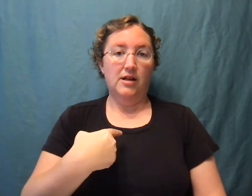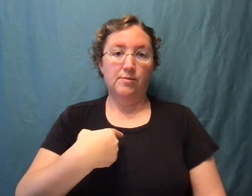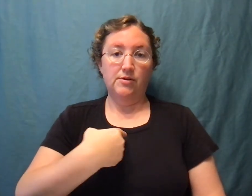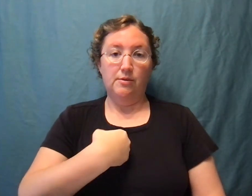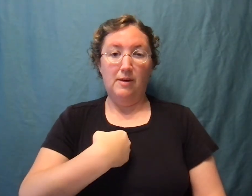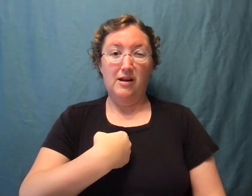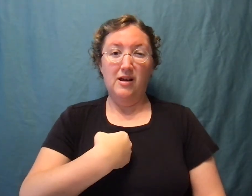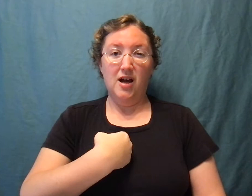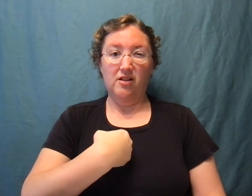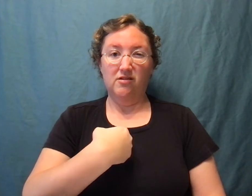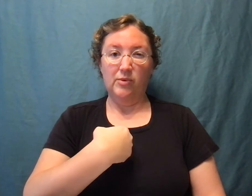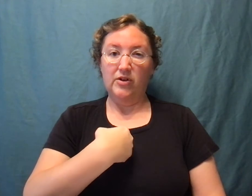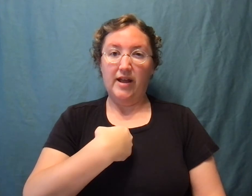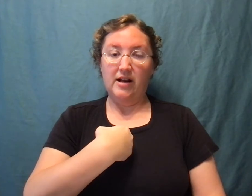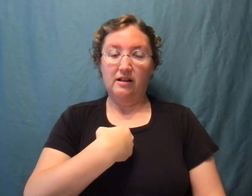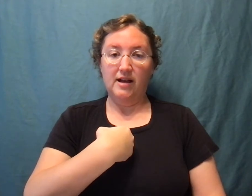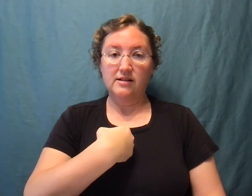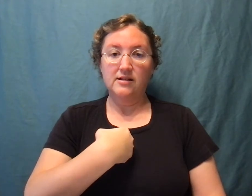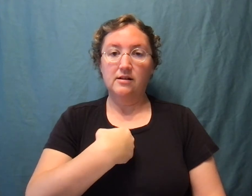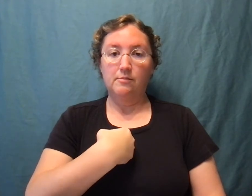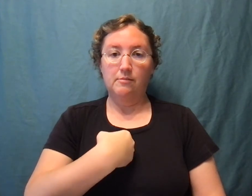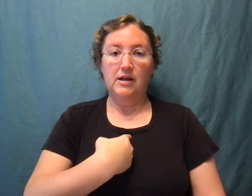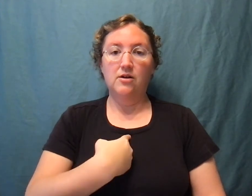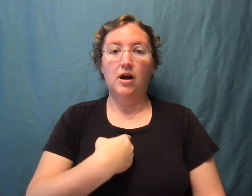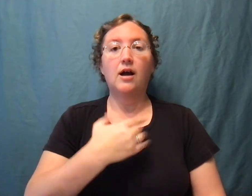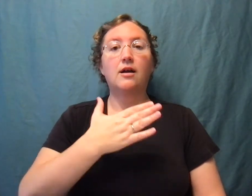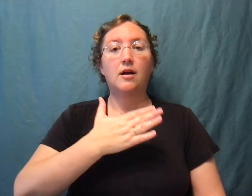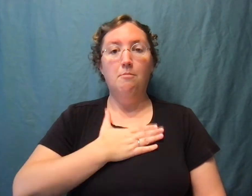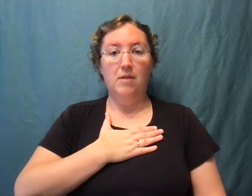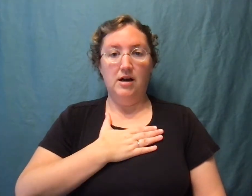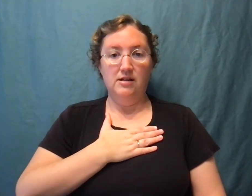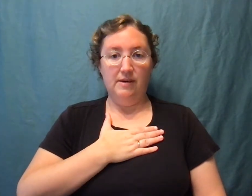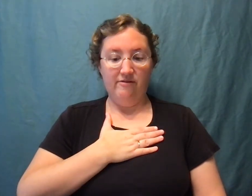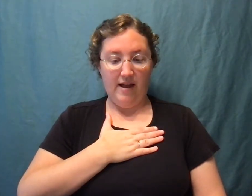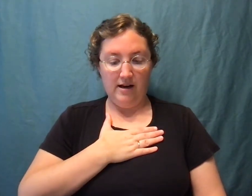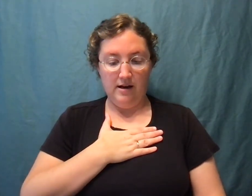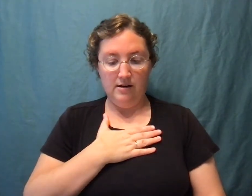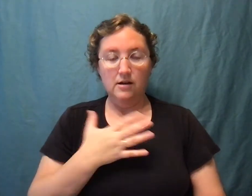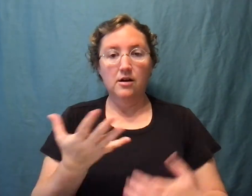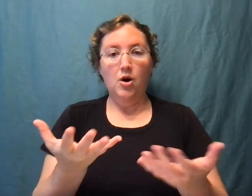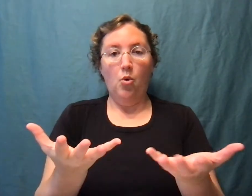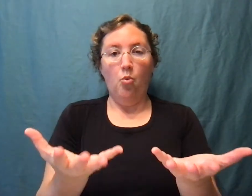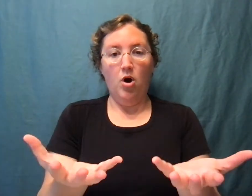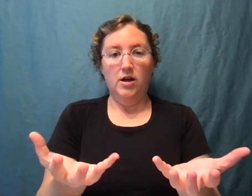opposed to me, we learned that in the last lesson. Me or I. My is my flat hand. Want.